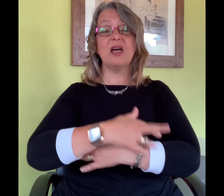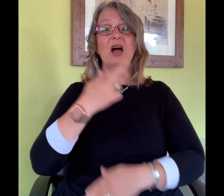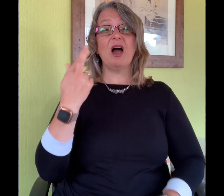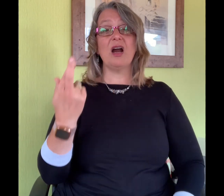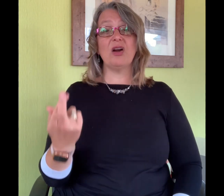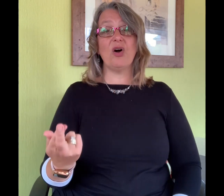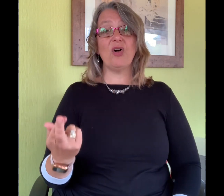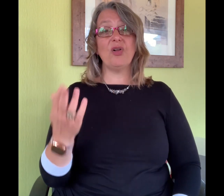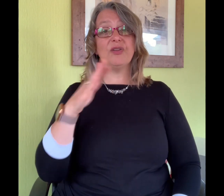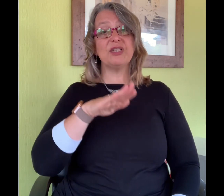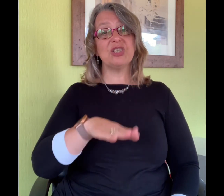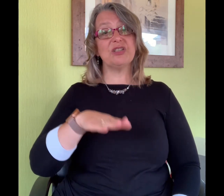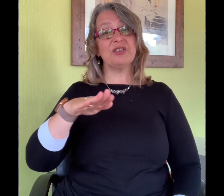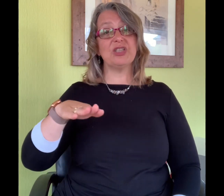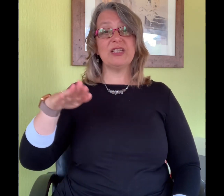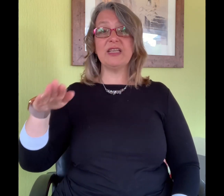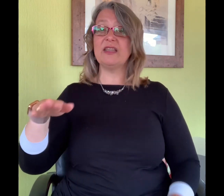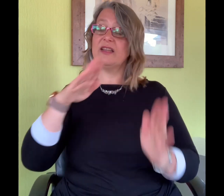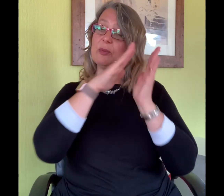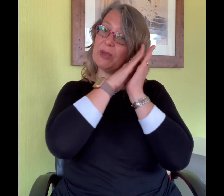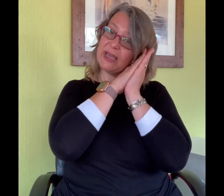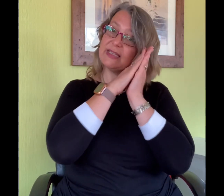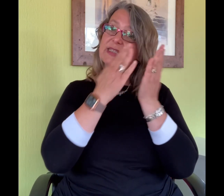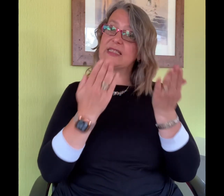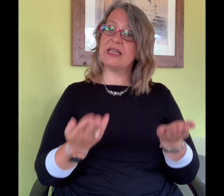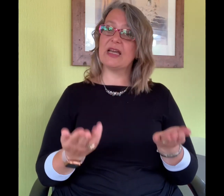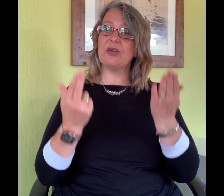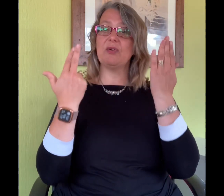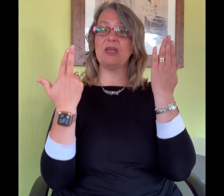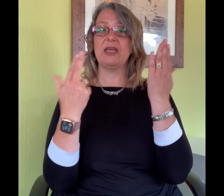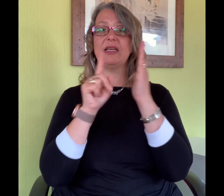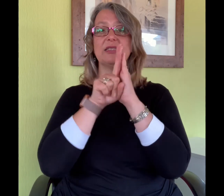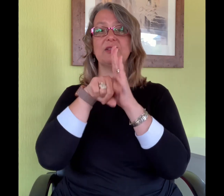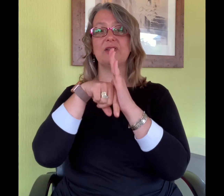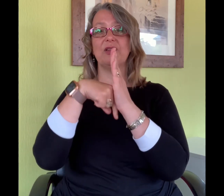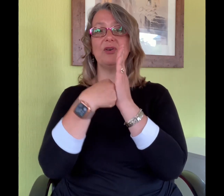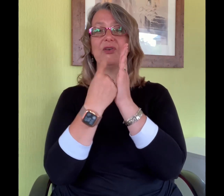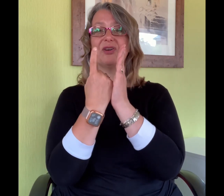Are all the children in their bed? It's now 8 o'clock.